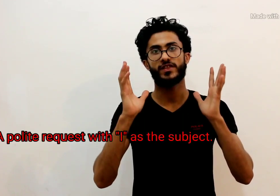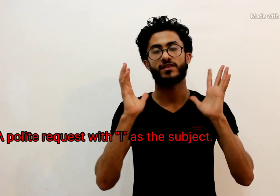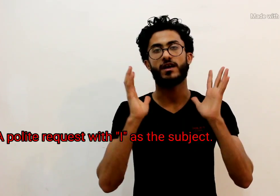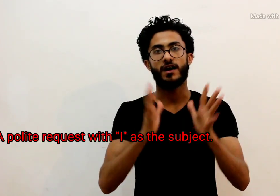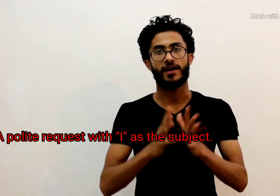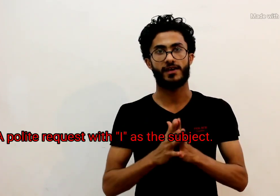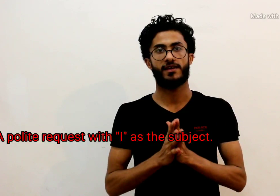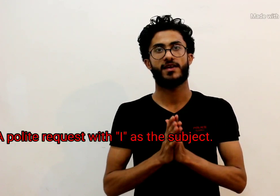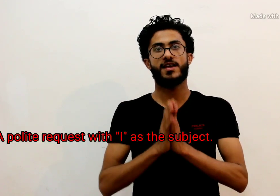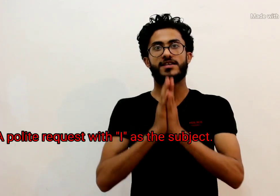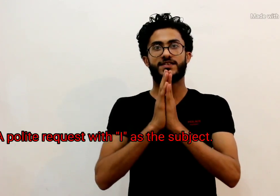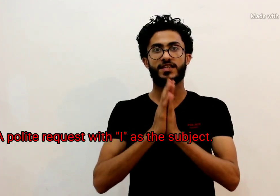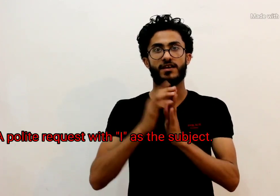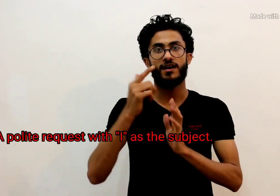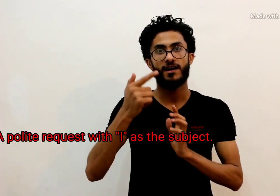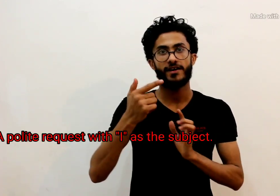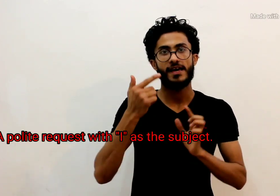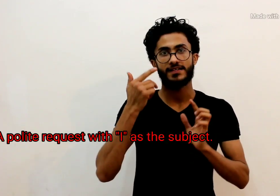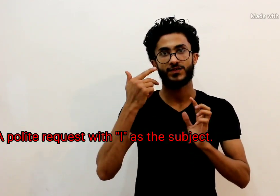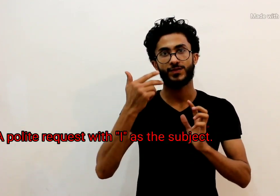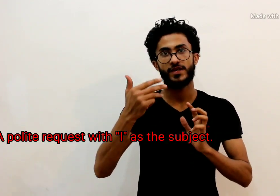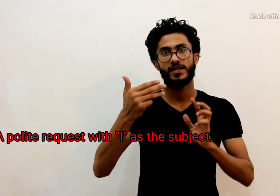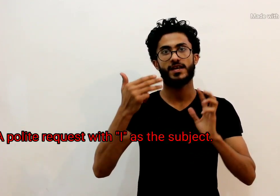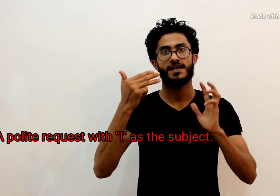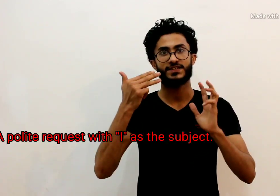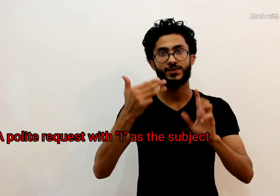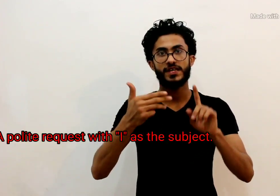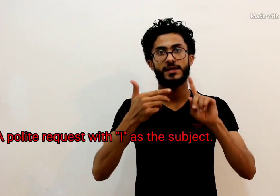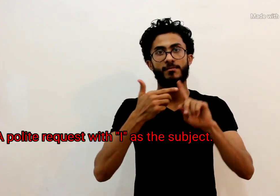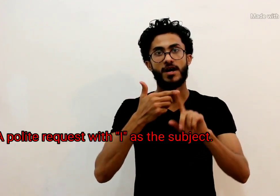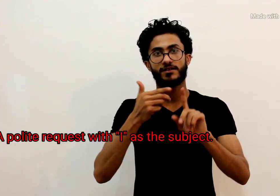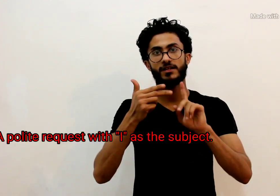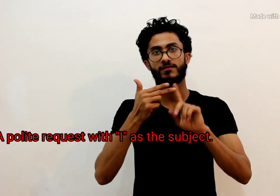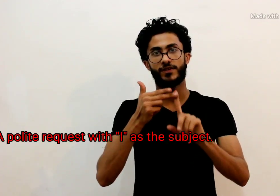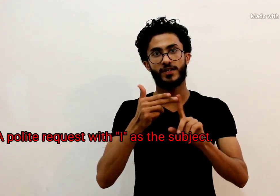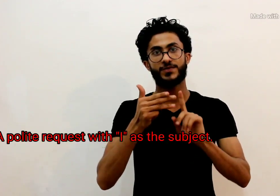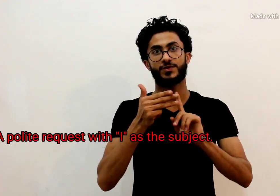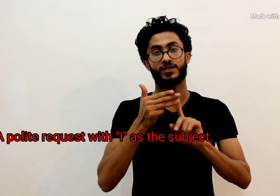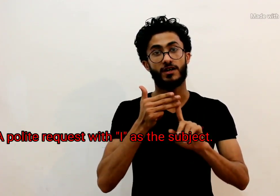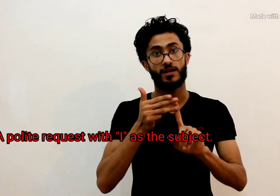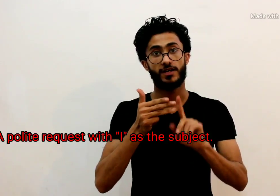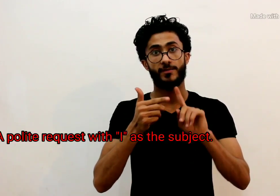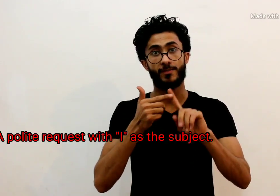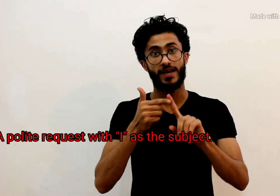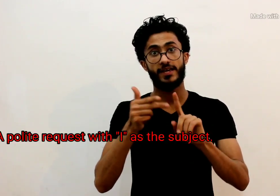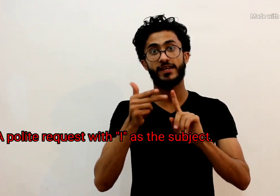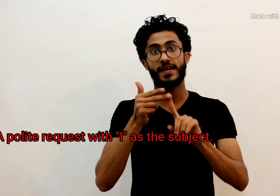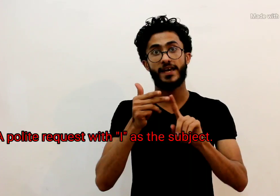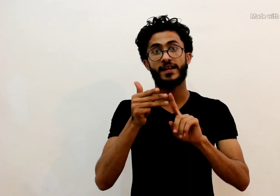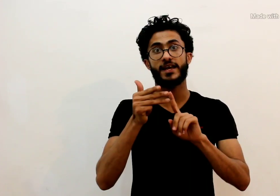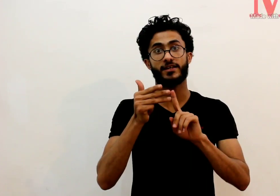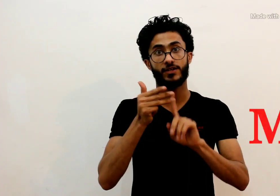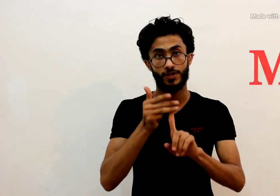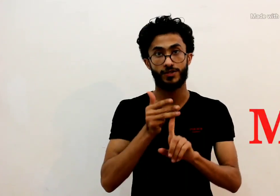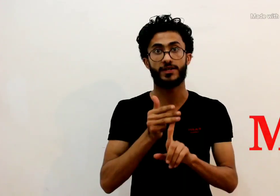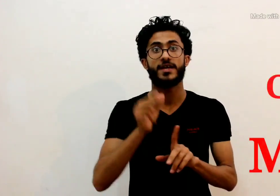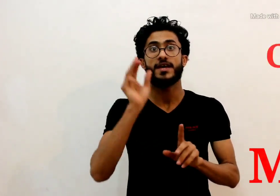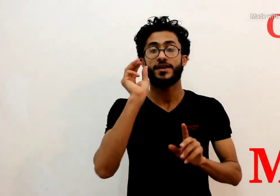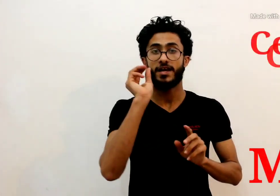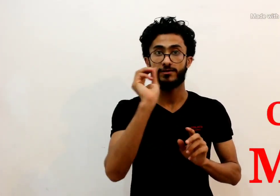with I. See, I has three modal verbs which are may, can, and could. Now let